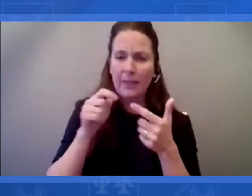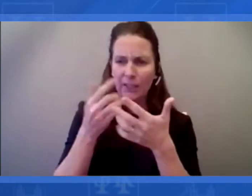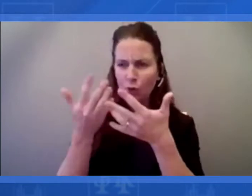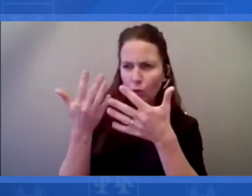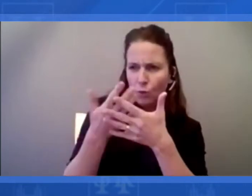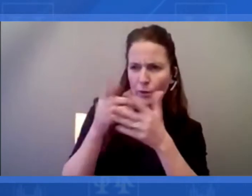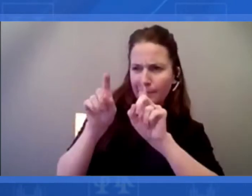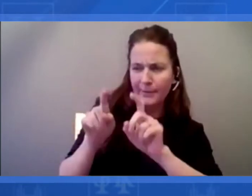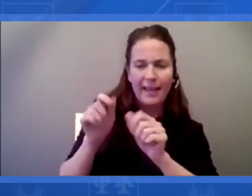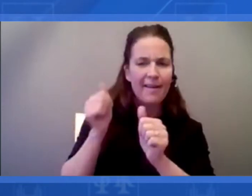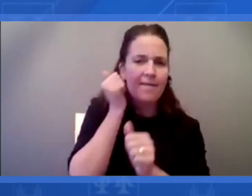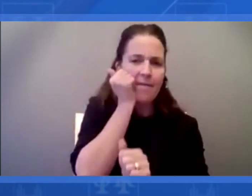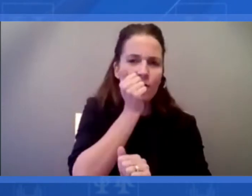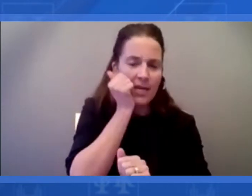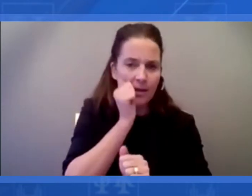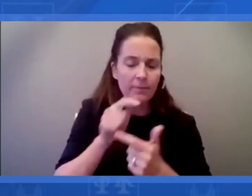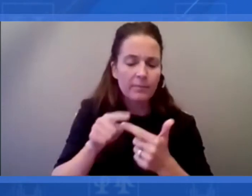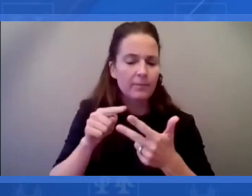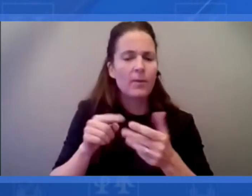distancing, and enhanced cleaning.